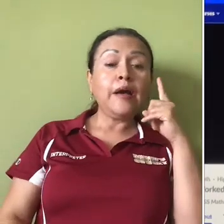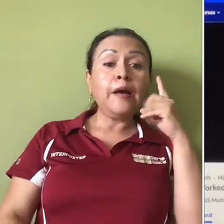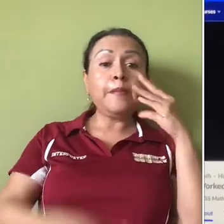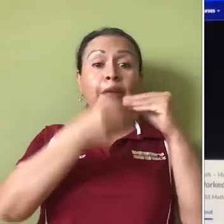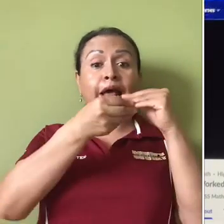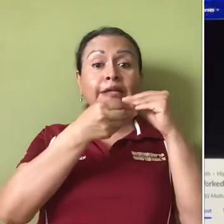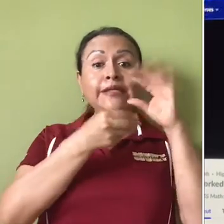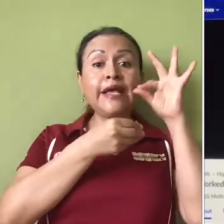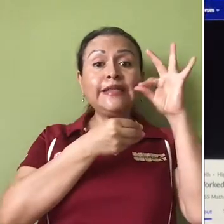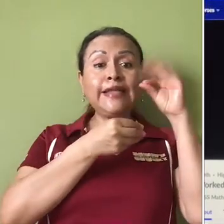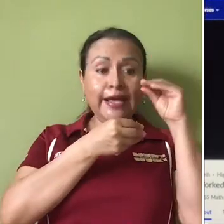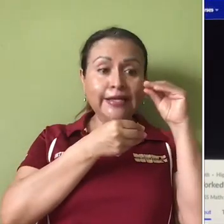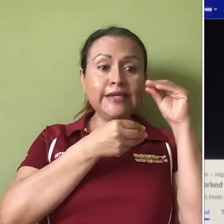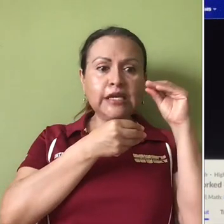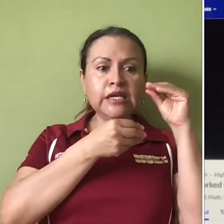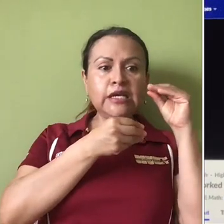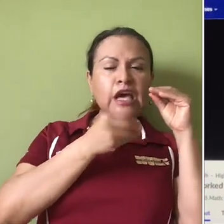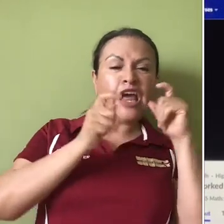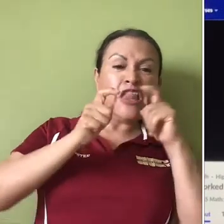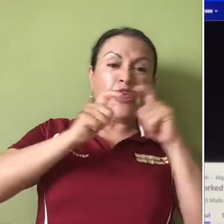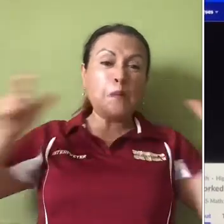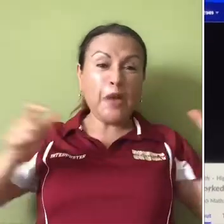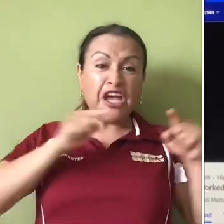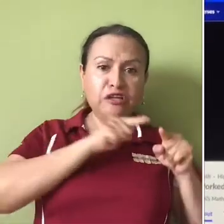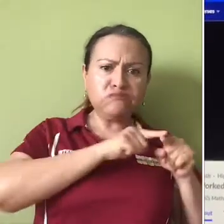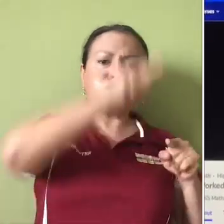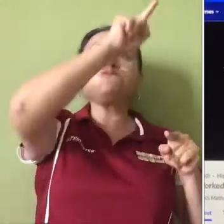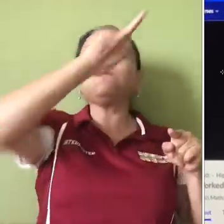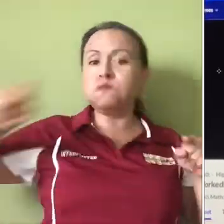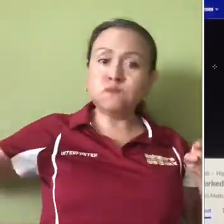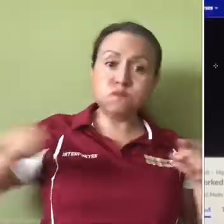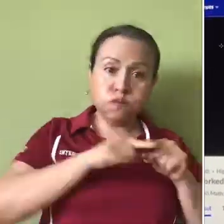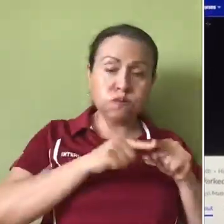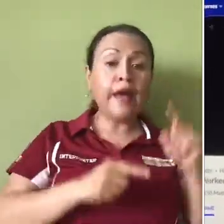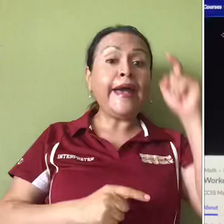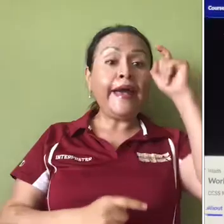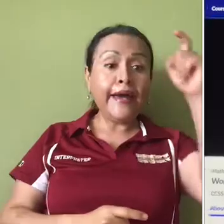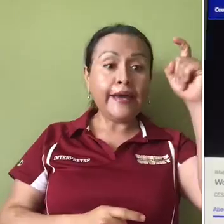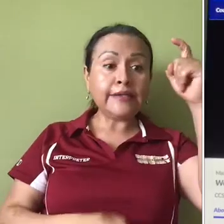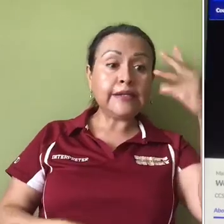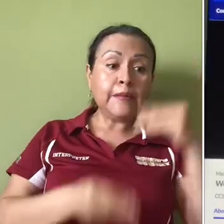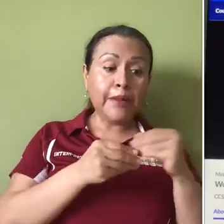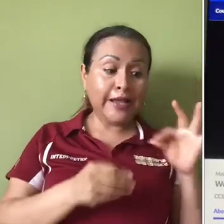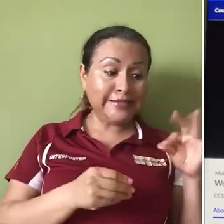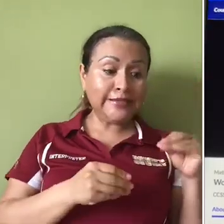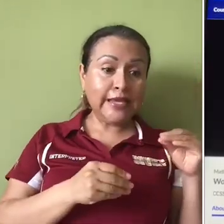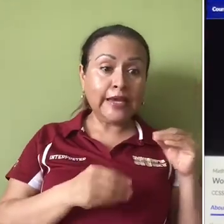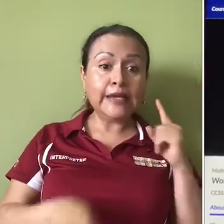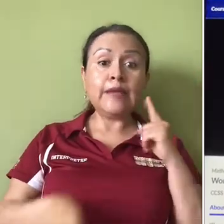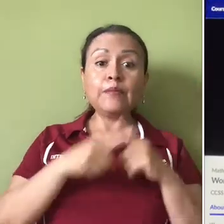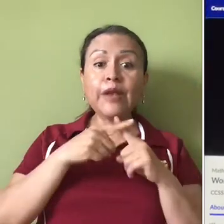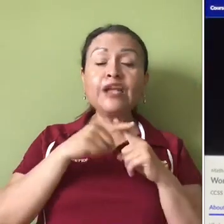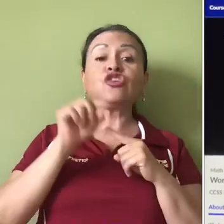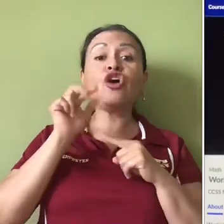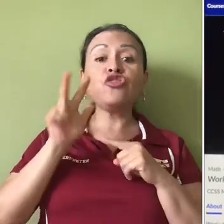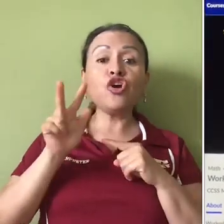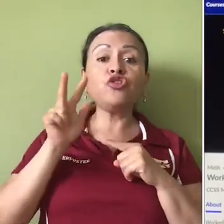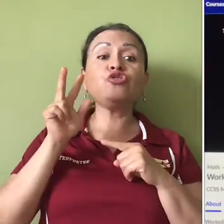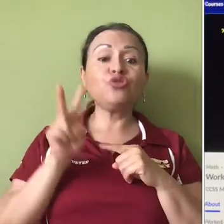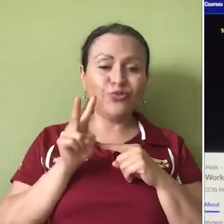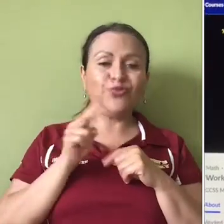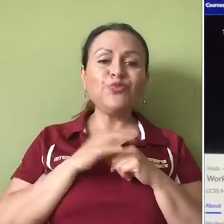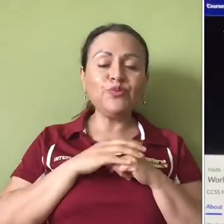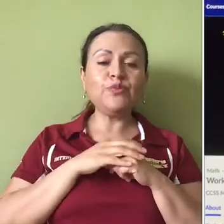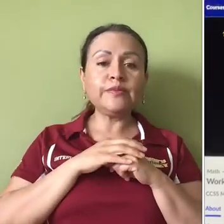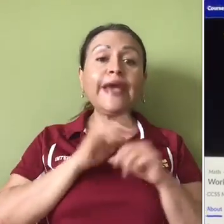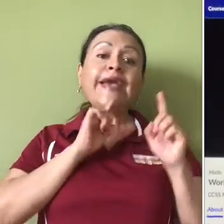90. I'm looking at this, the biggest triangle in this diagram right here. X plus 90 plus 32